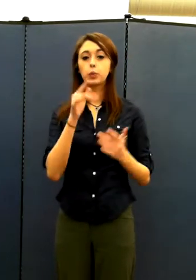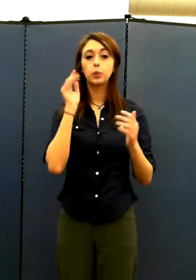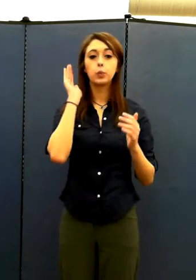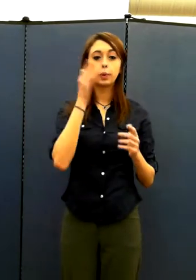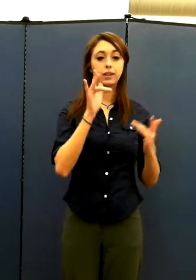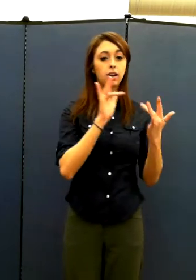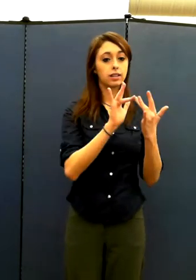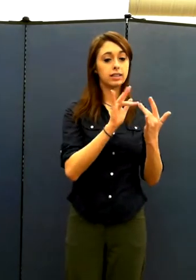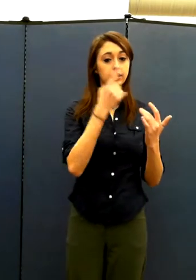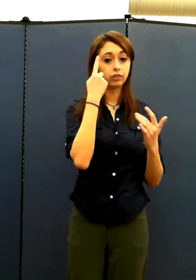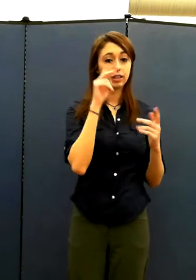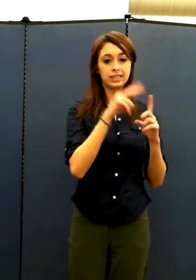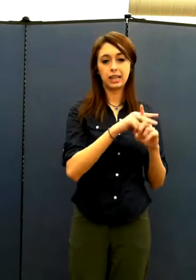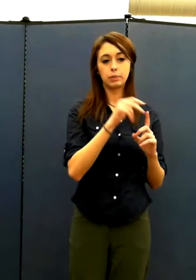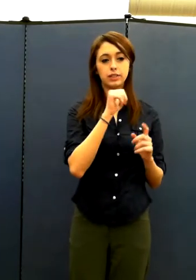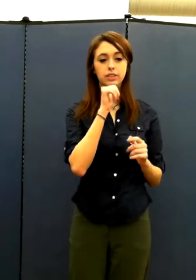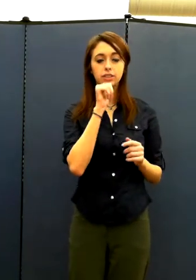that you should not be qualified for.